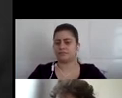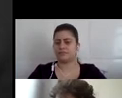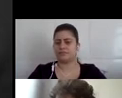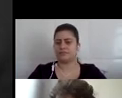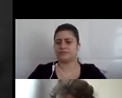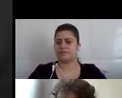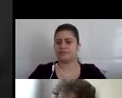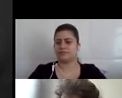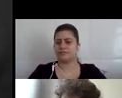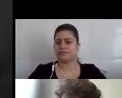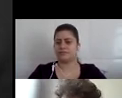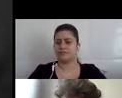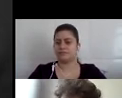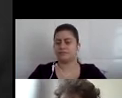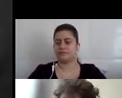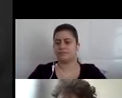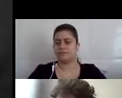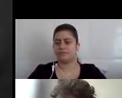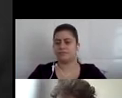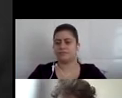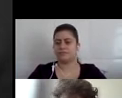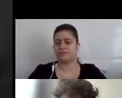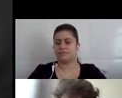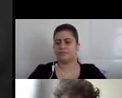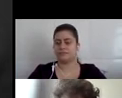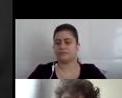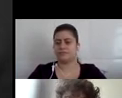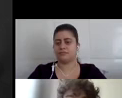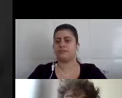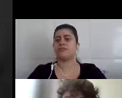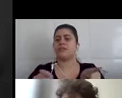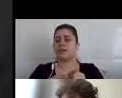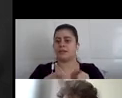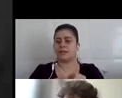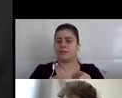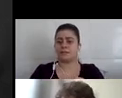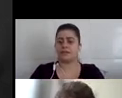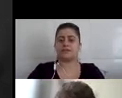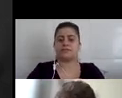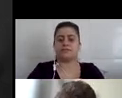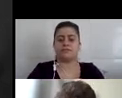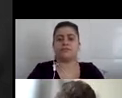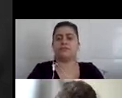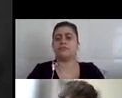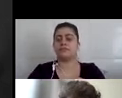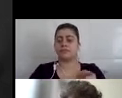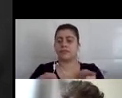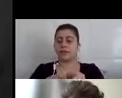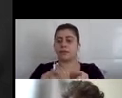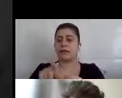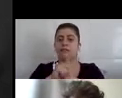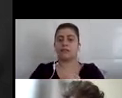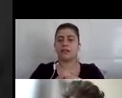developed together with FAO and RUAF, so city can